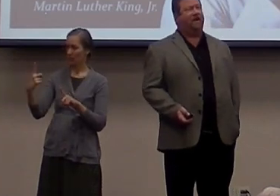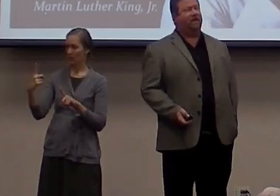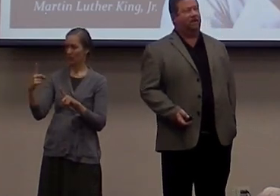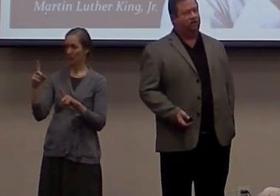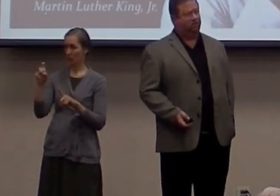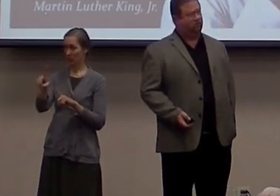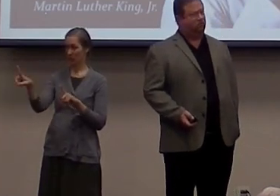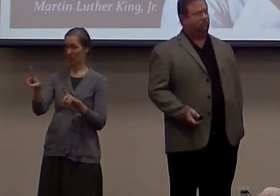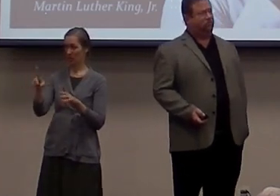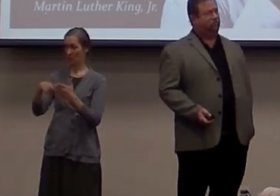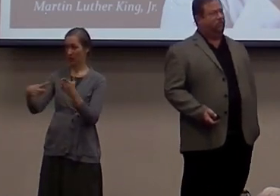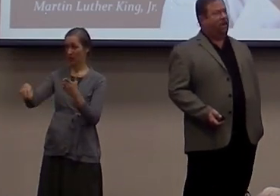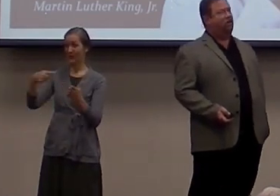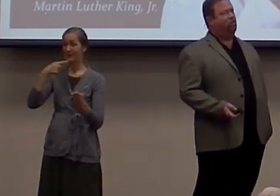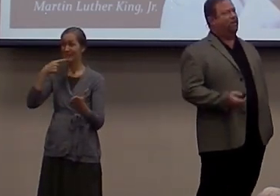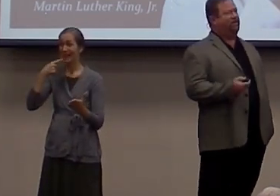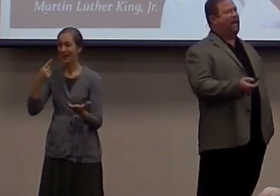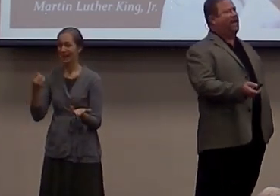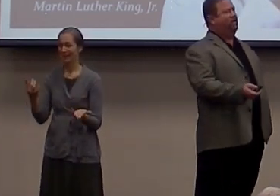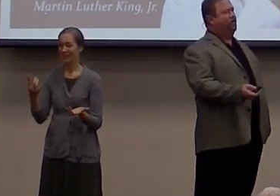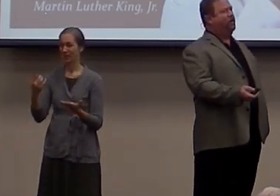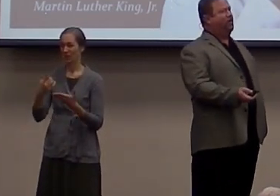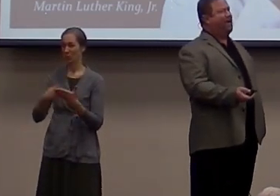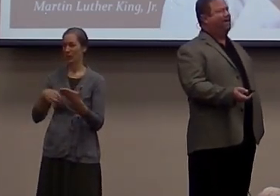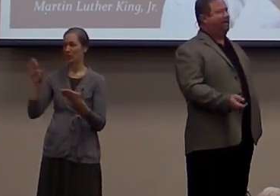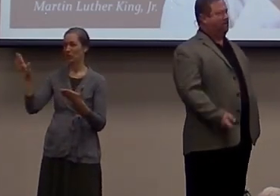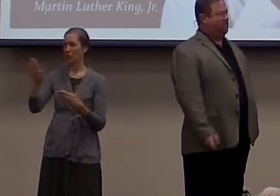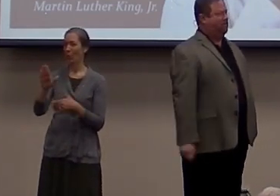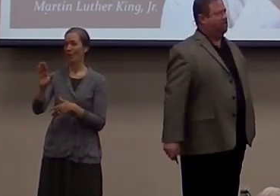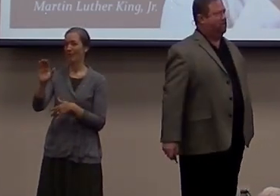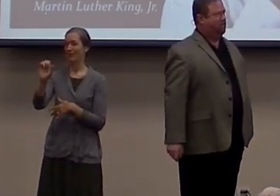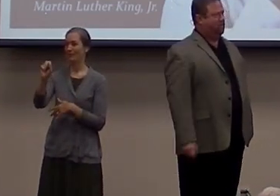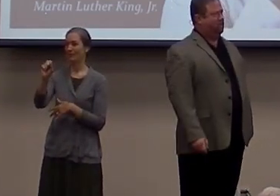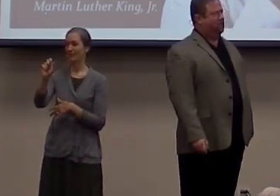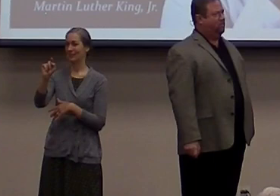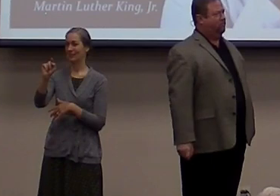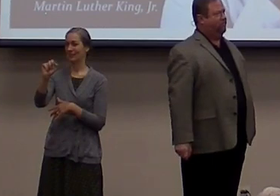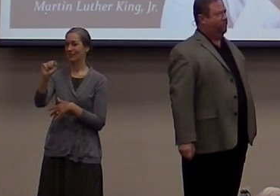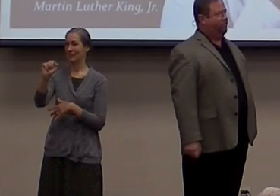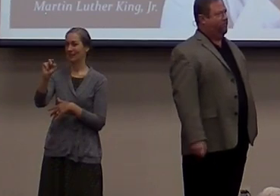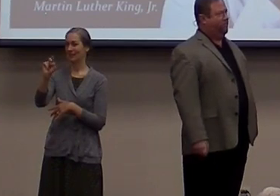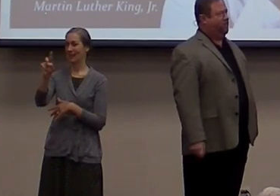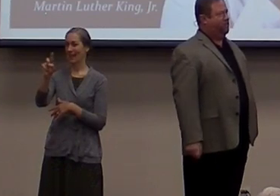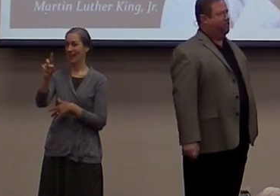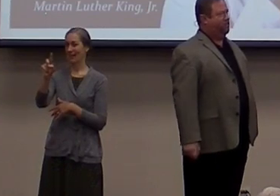are you saying? What stand are you taking?